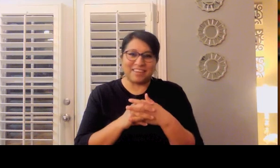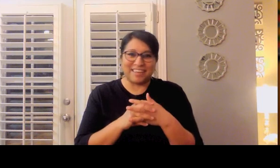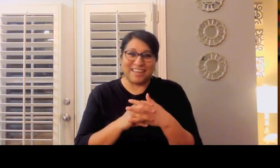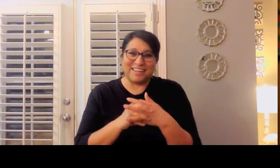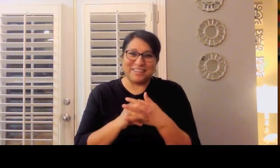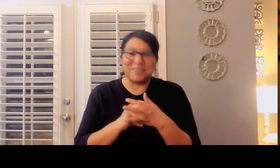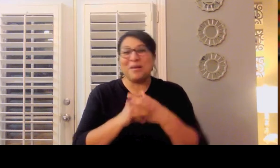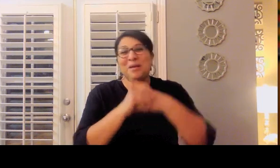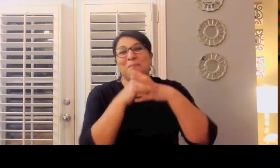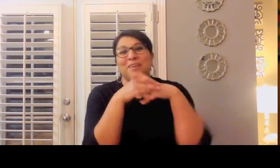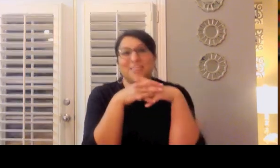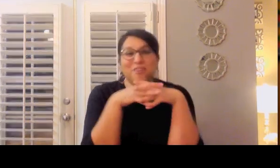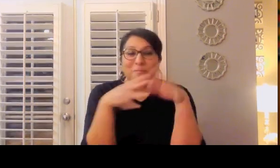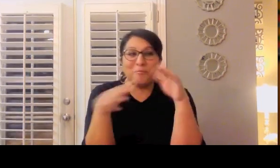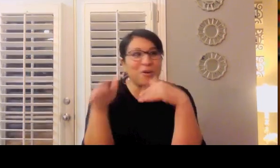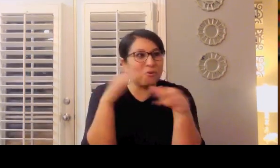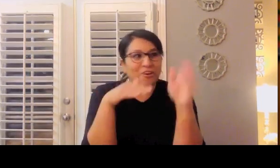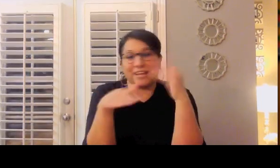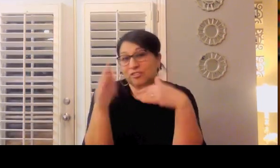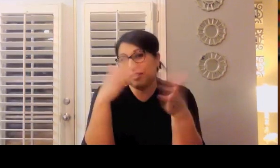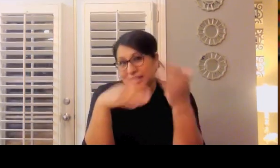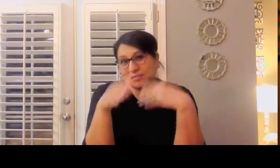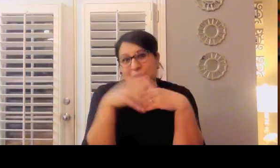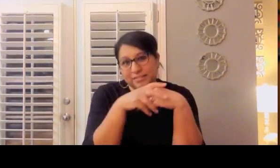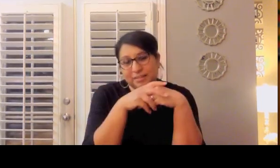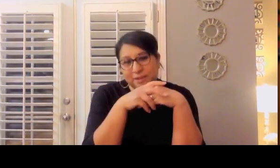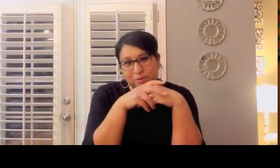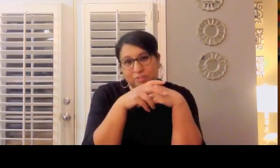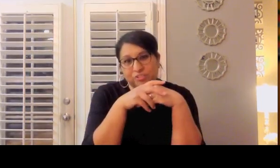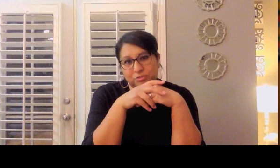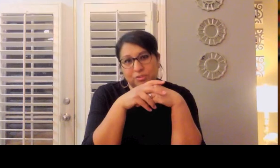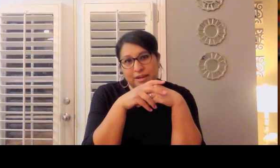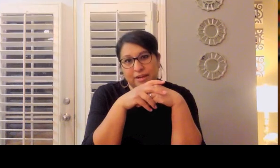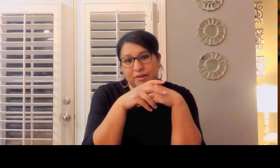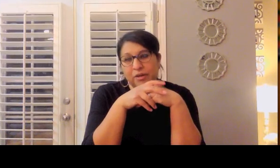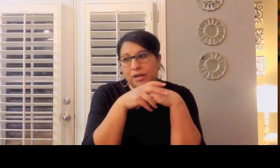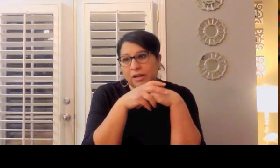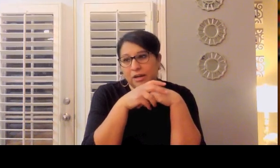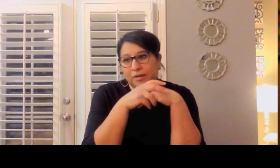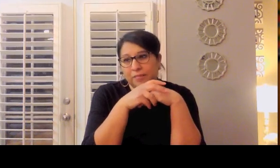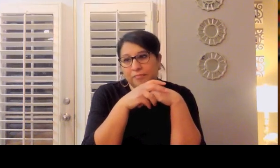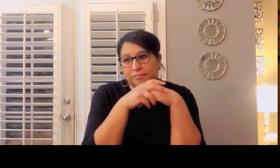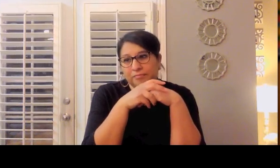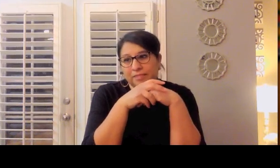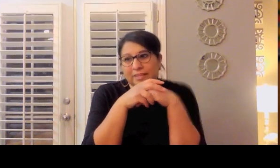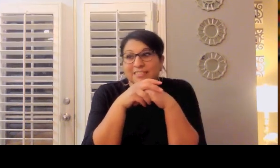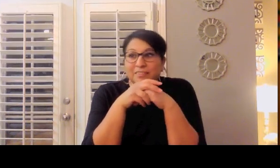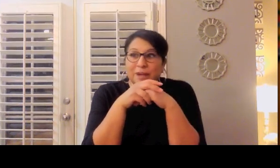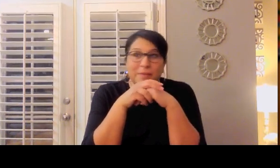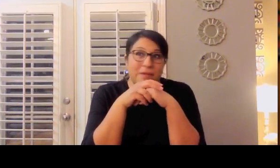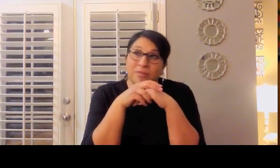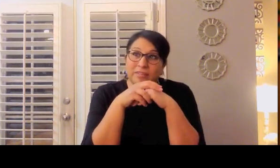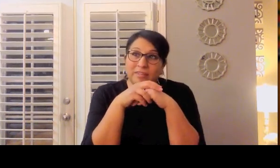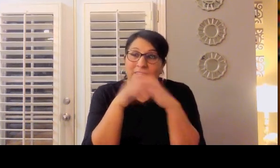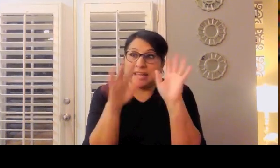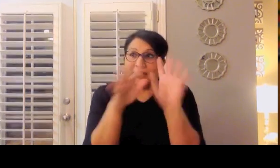that I can, you know, but you know, if people want to order, that's where I take my orders, through there. Okay. Instagram,